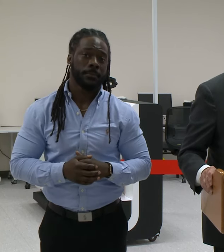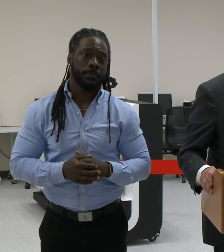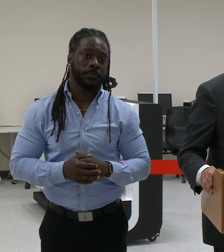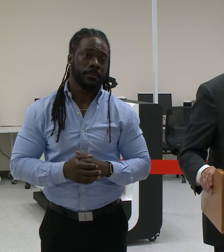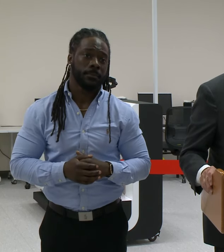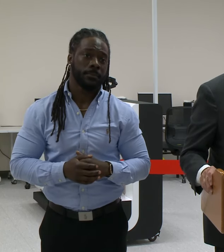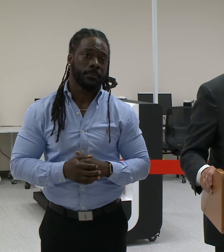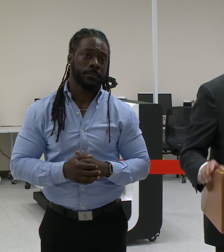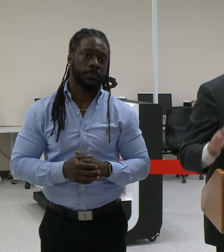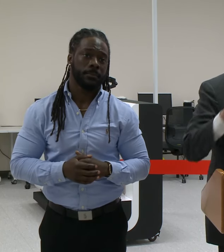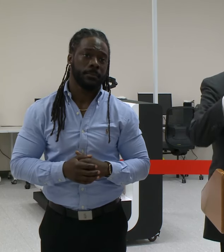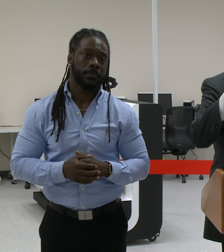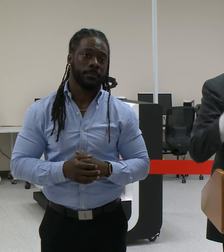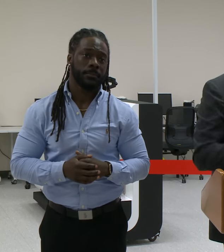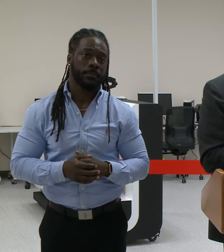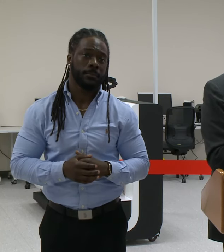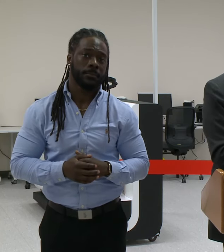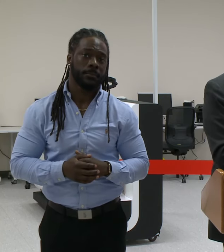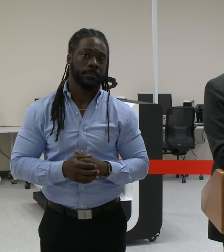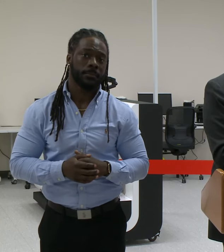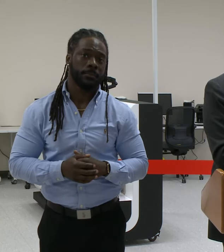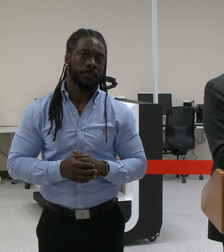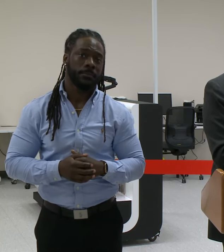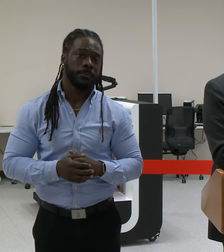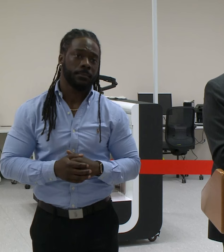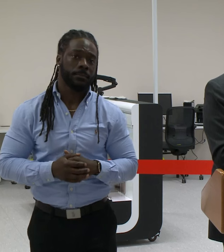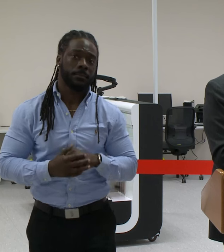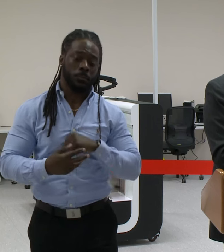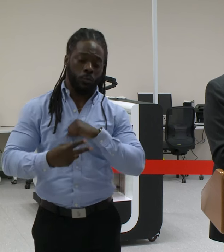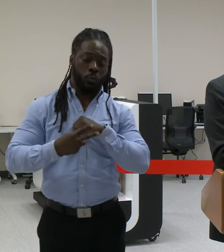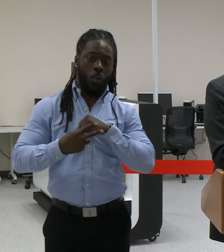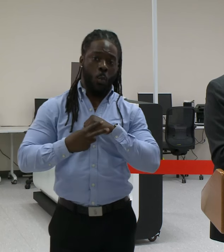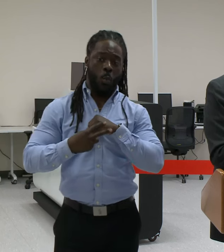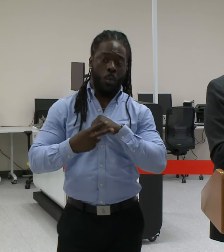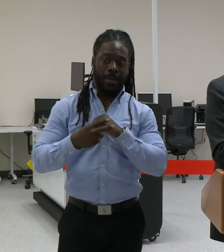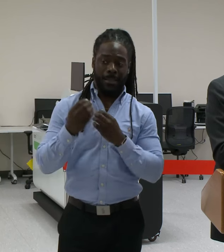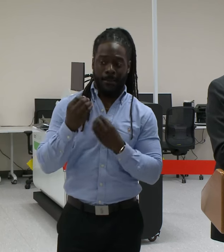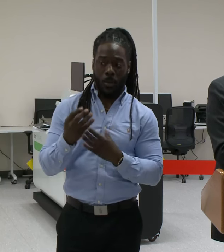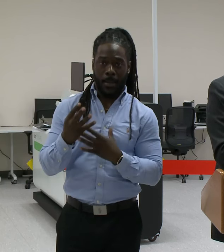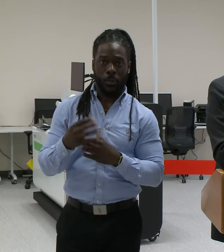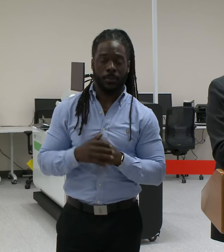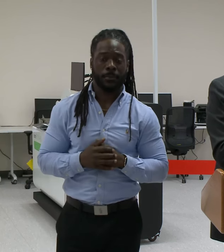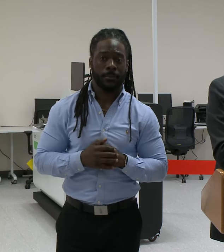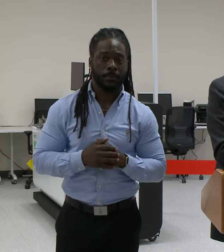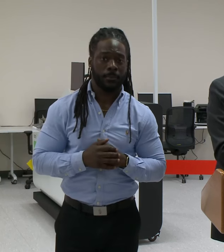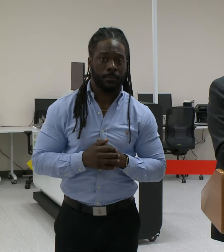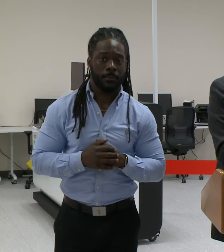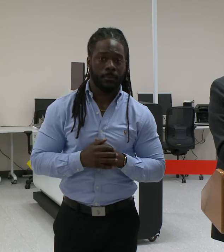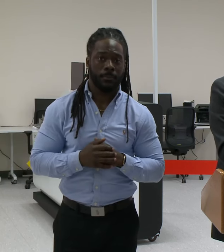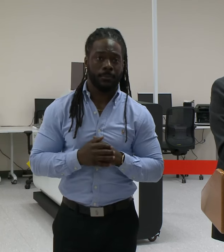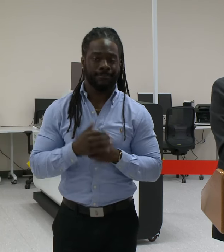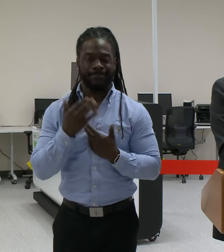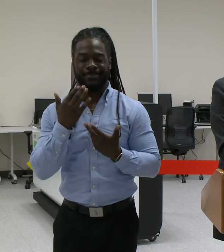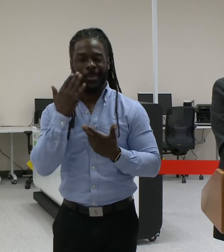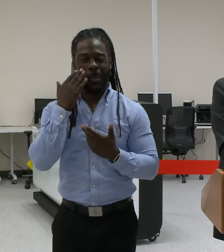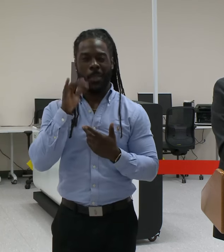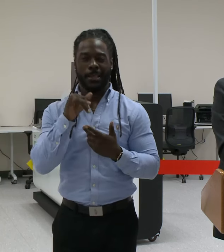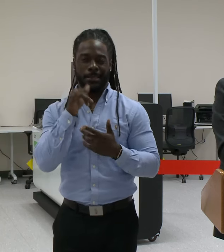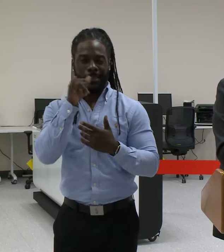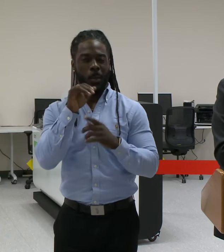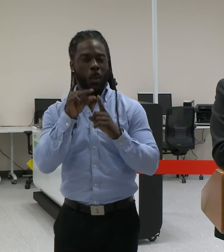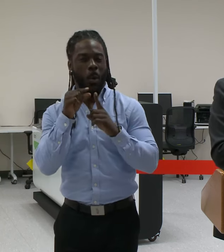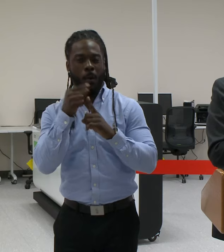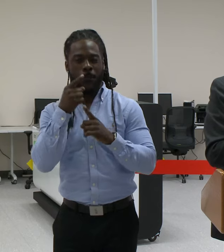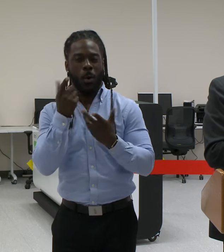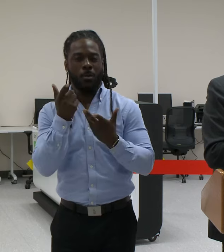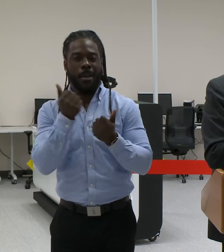to happen. The storing of the information, that's a clumsy term for what you do. It's a much